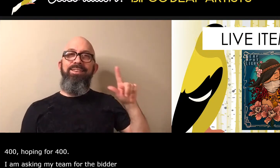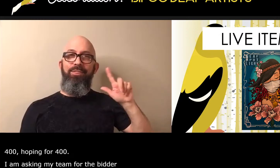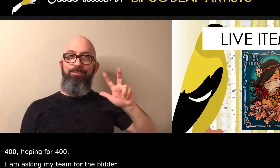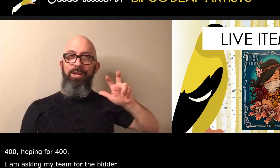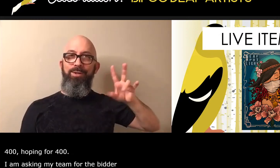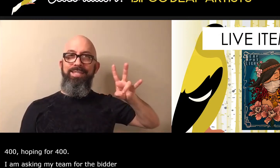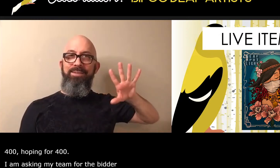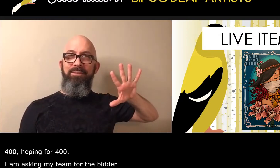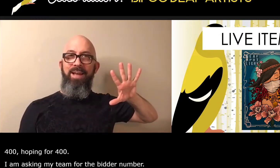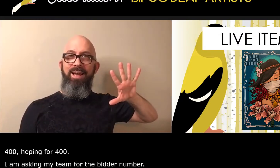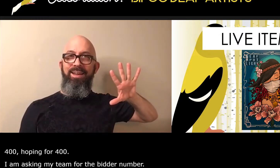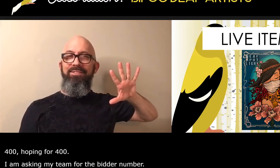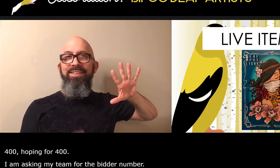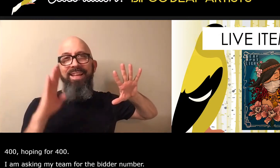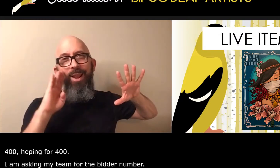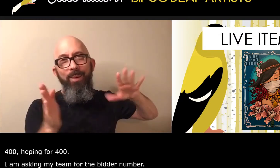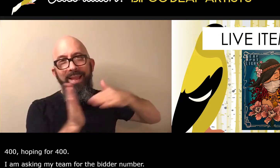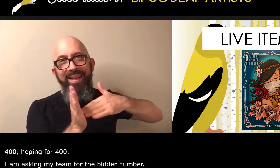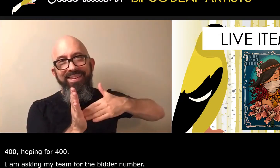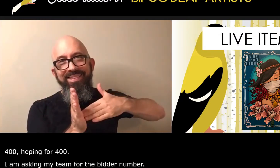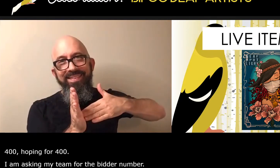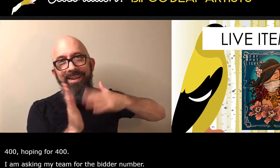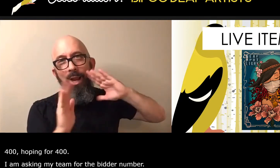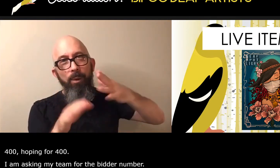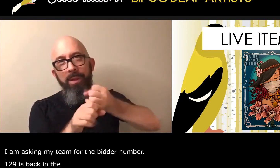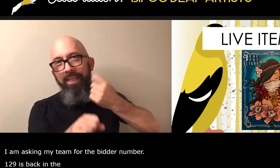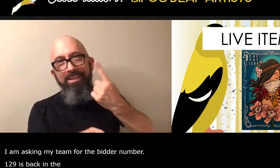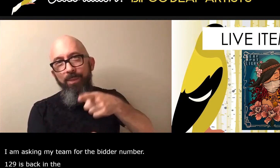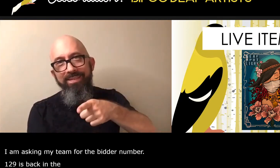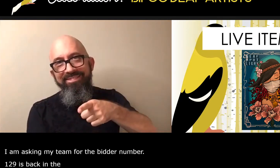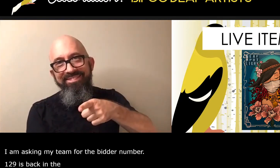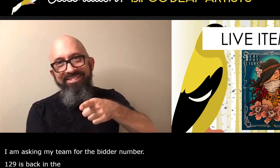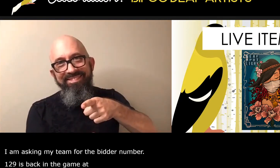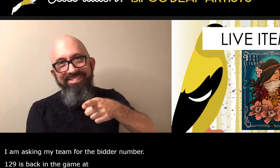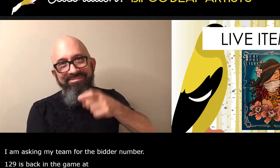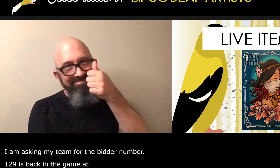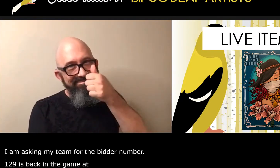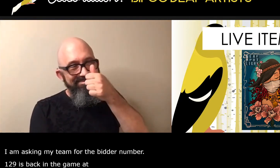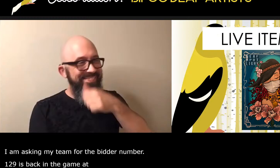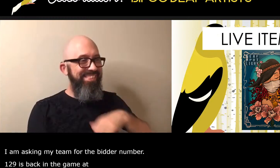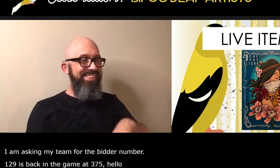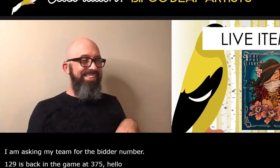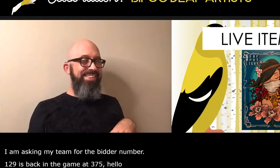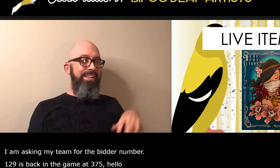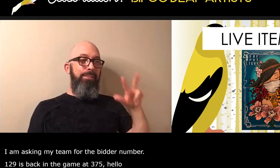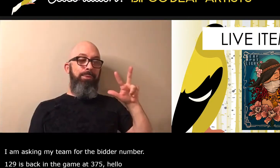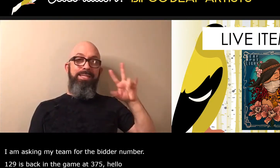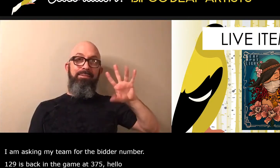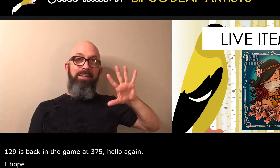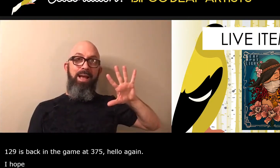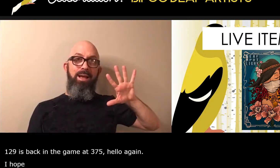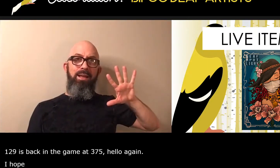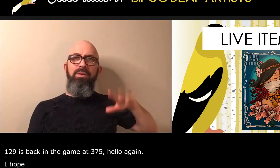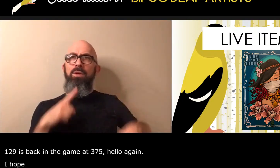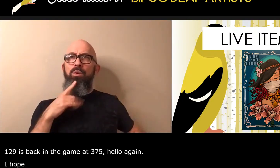129 is back in the game at 375. Hello again. I hope you win.